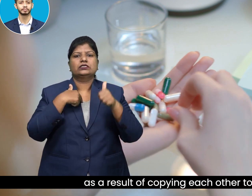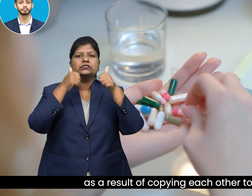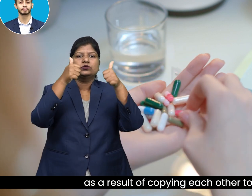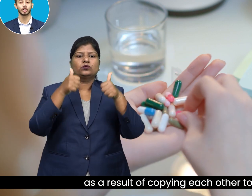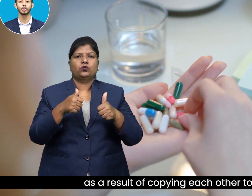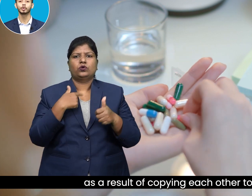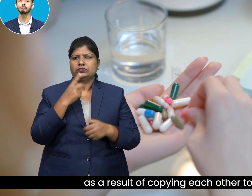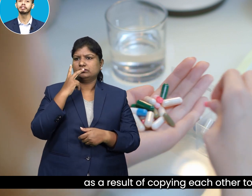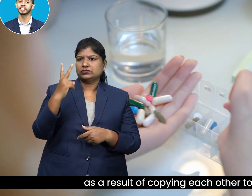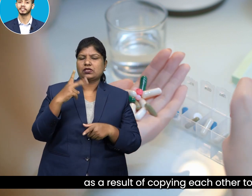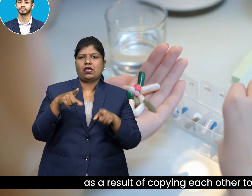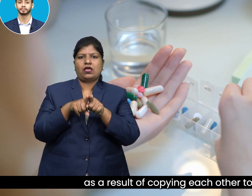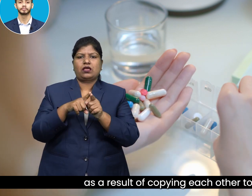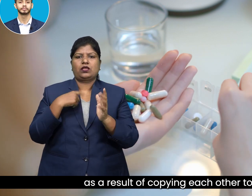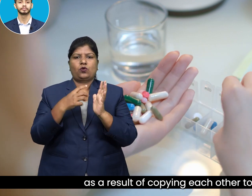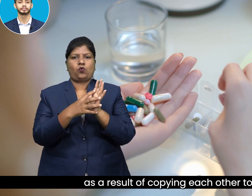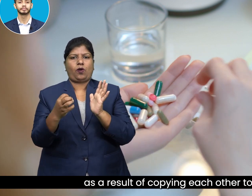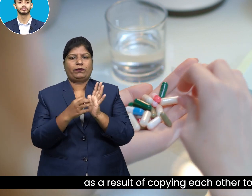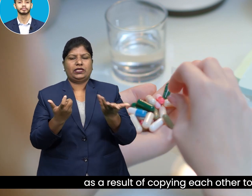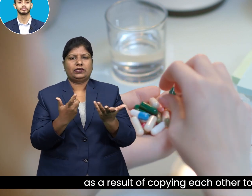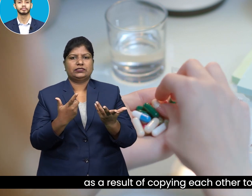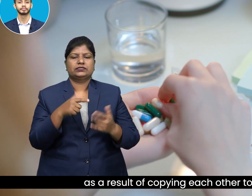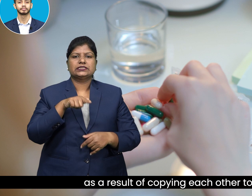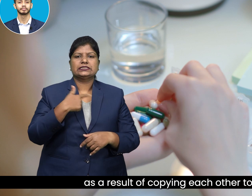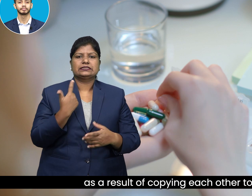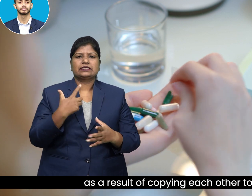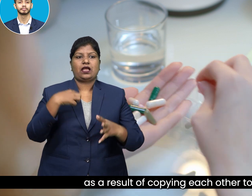other to fit in.